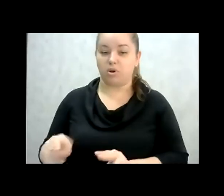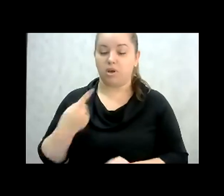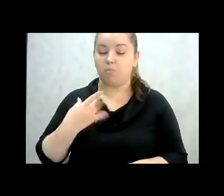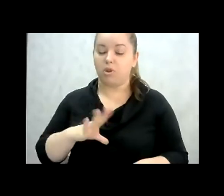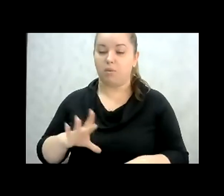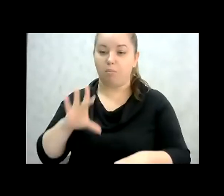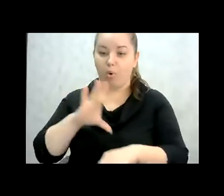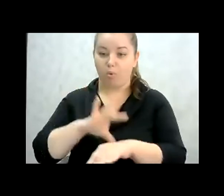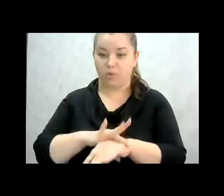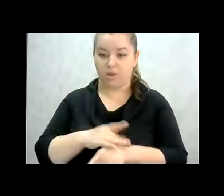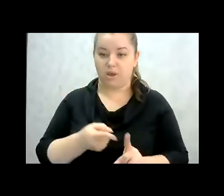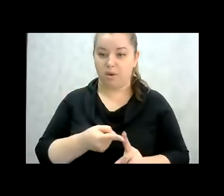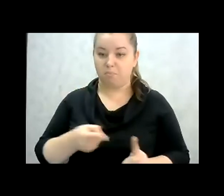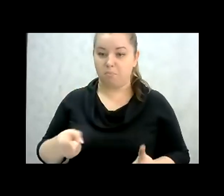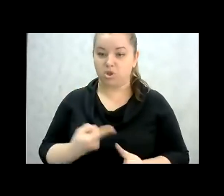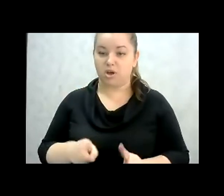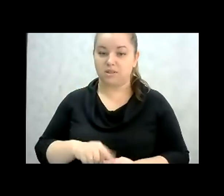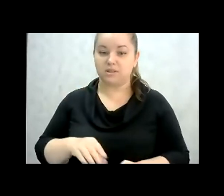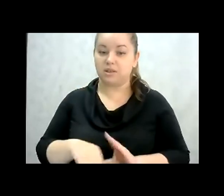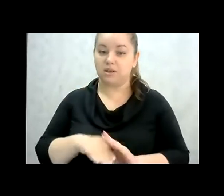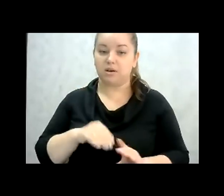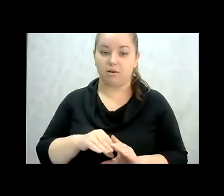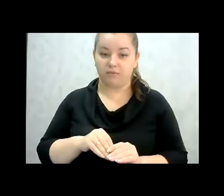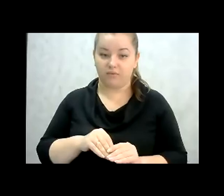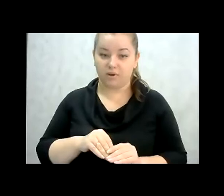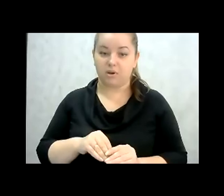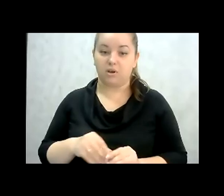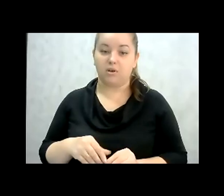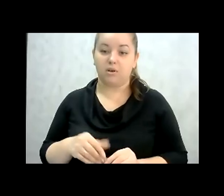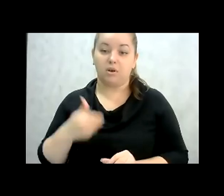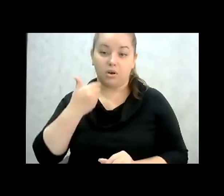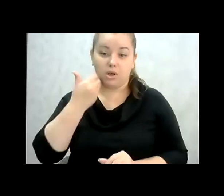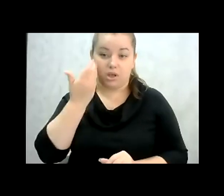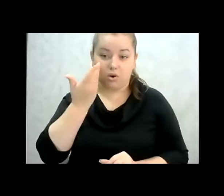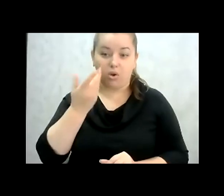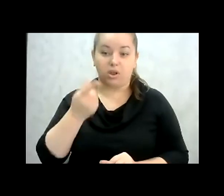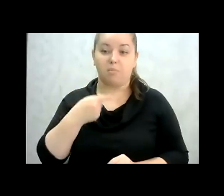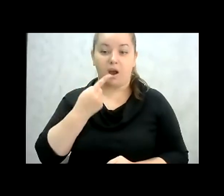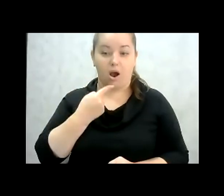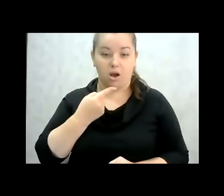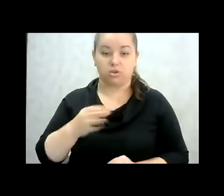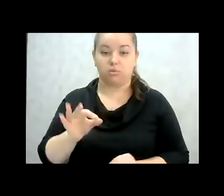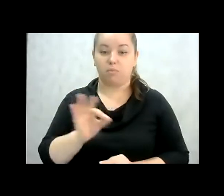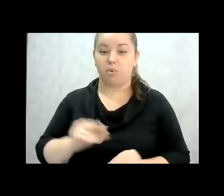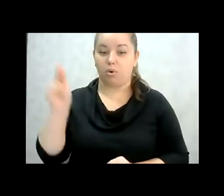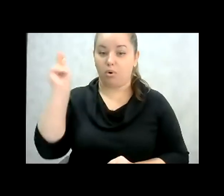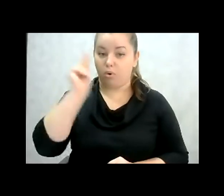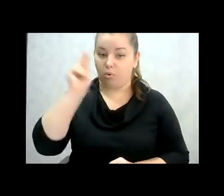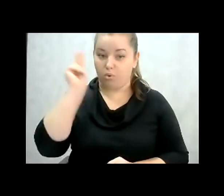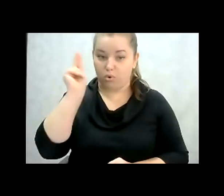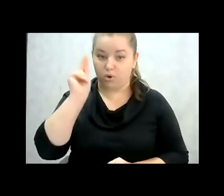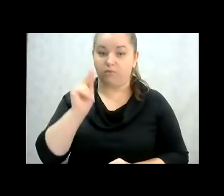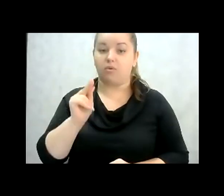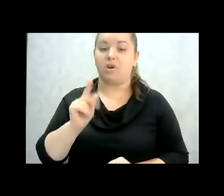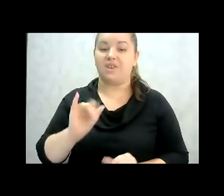lessons learned and recommendations from these elections, but also to look back to previous recommendations which were formulated and